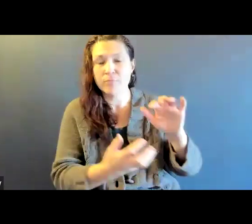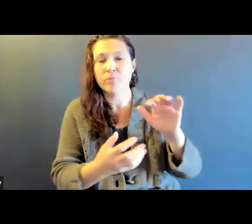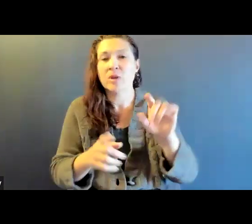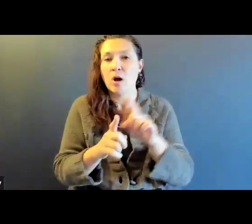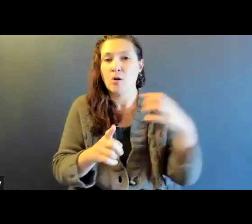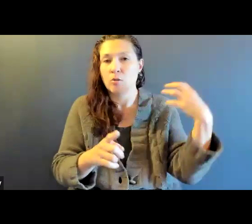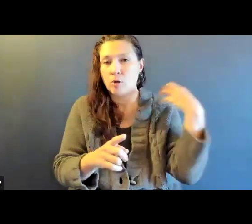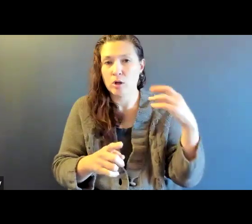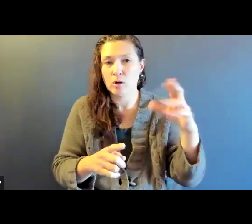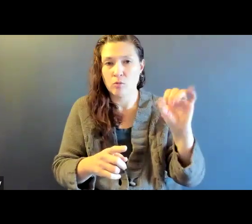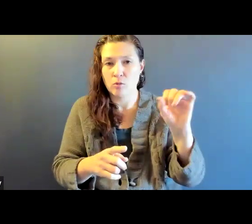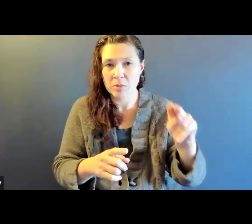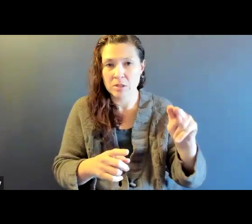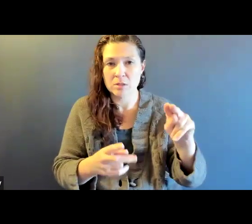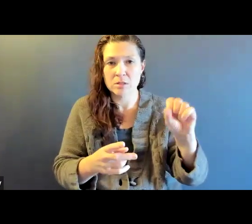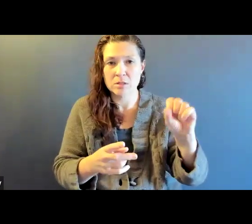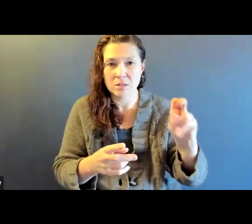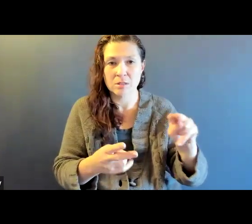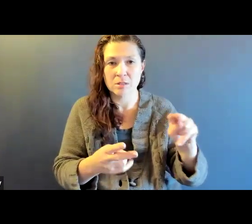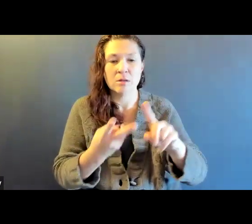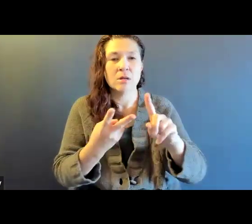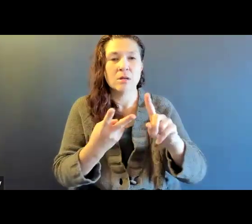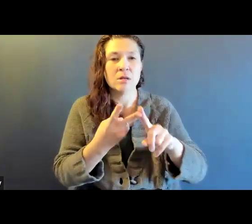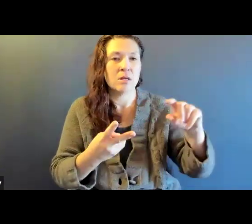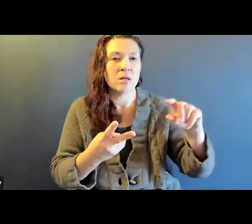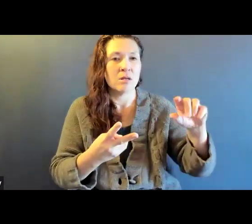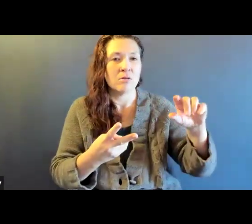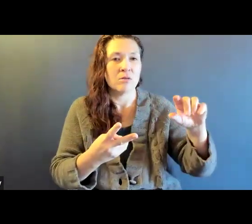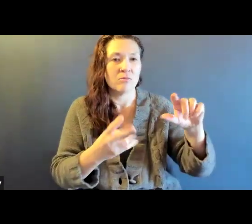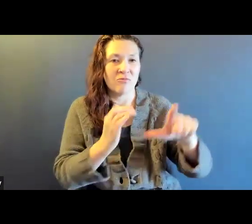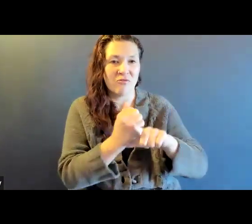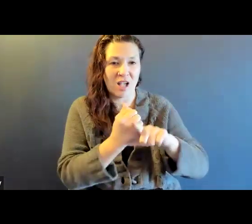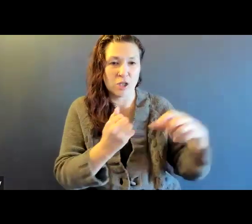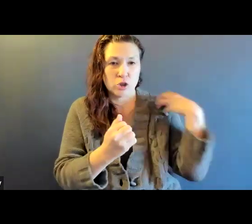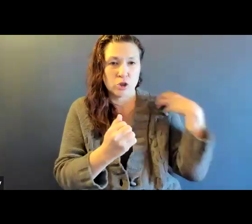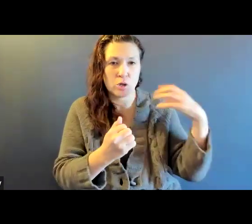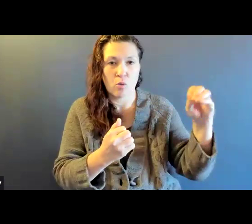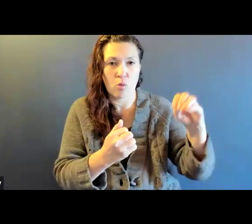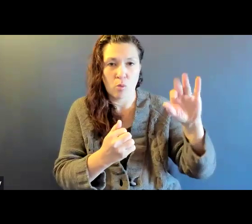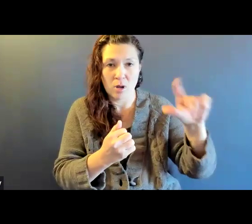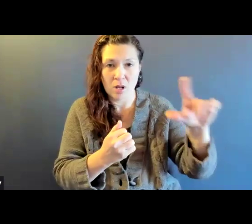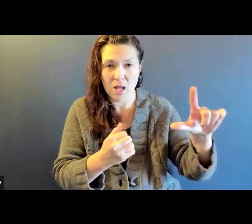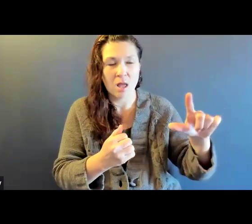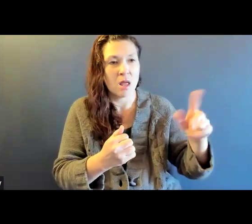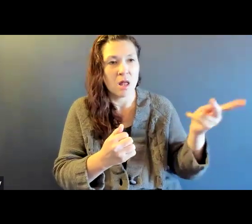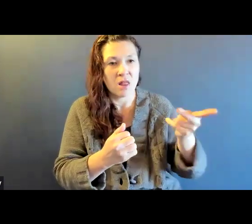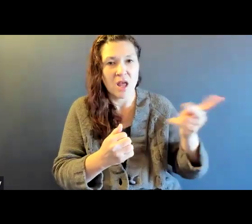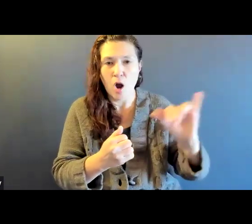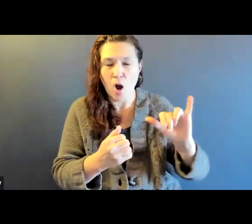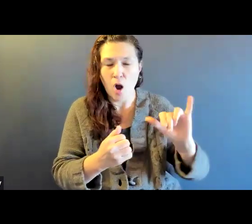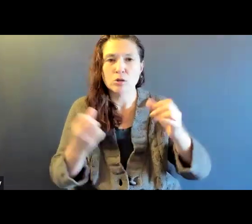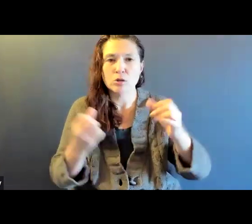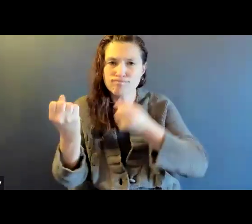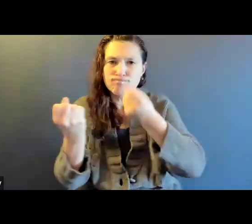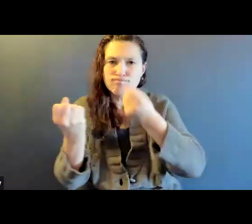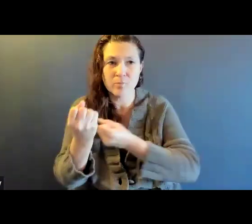Chair O'Neill have as well, making visits to the school itself. You've really continually pushed us to honor our commitment, and